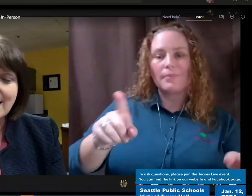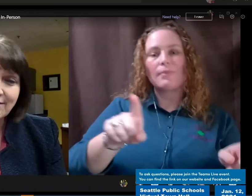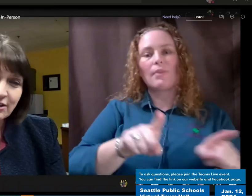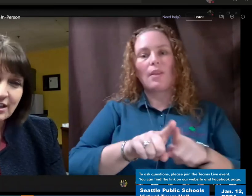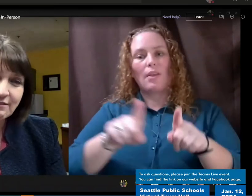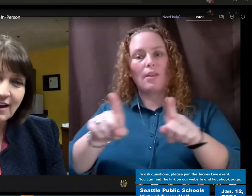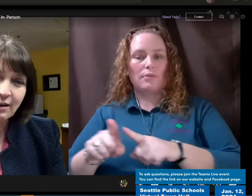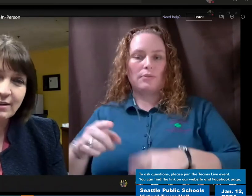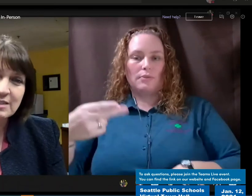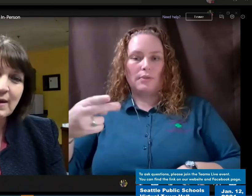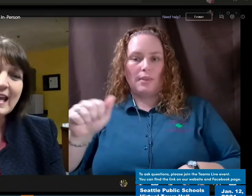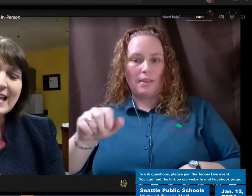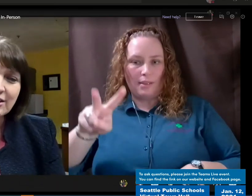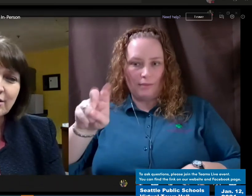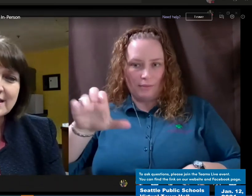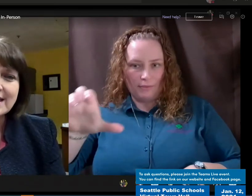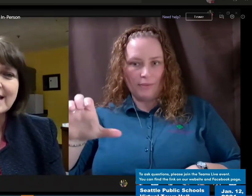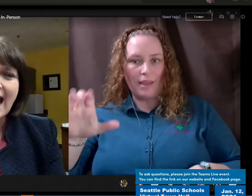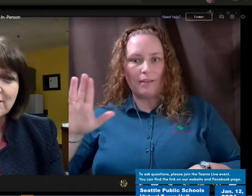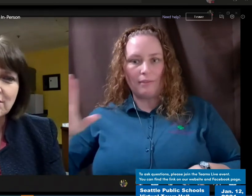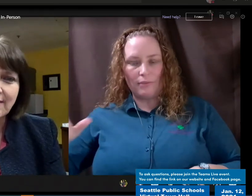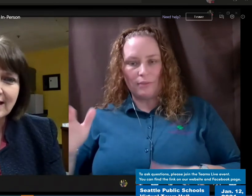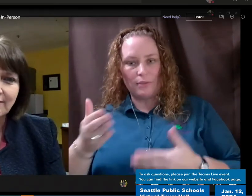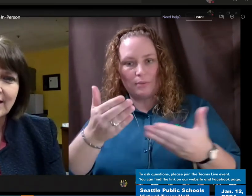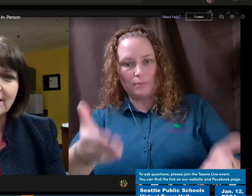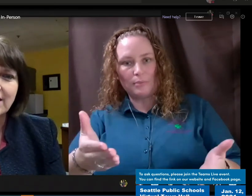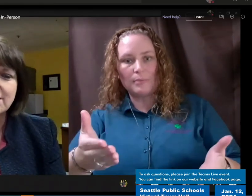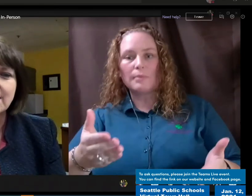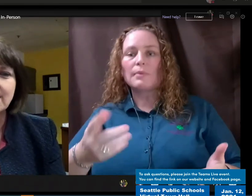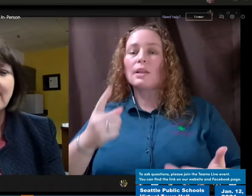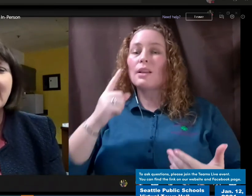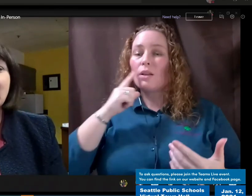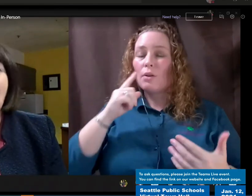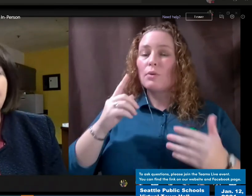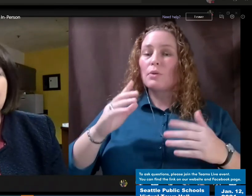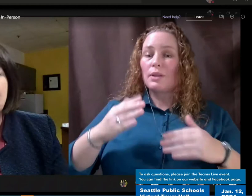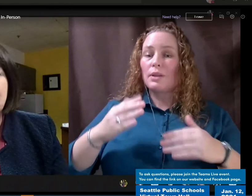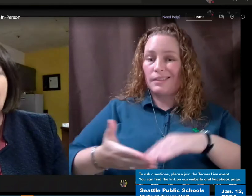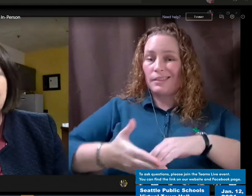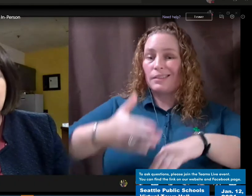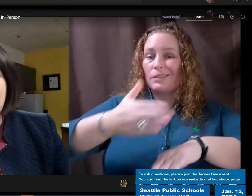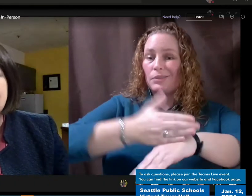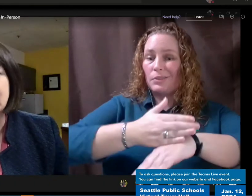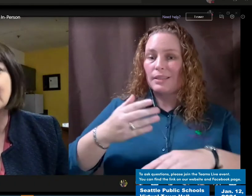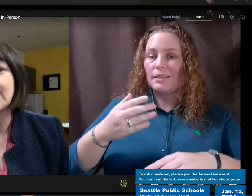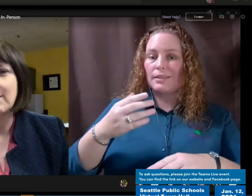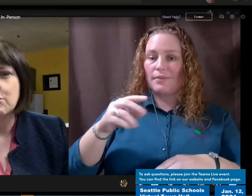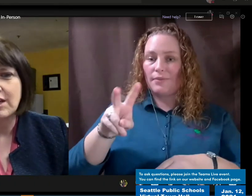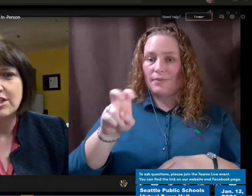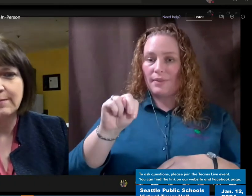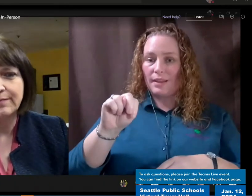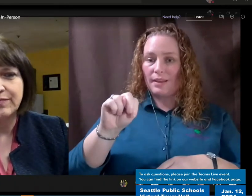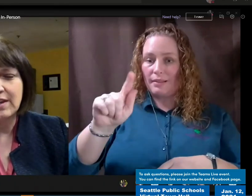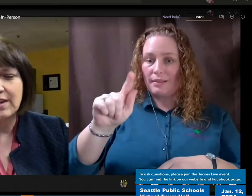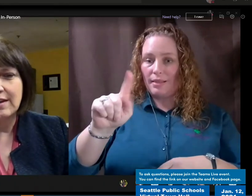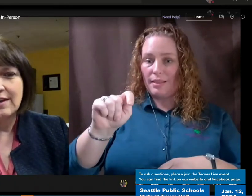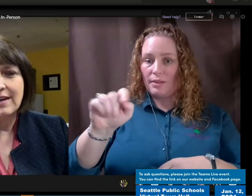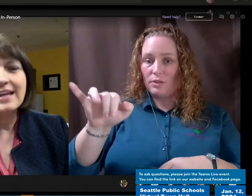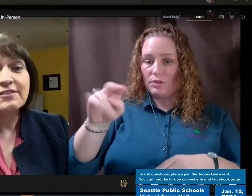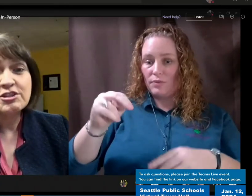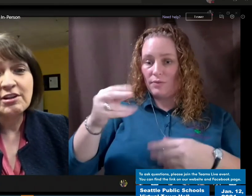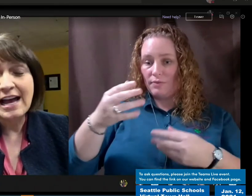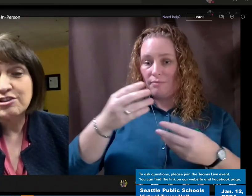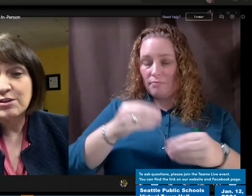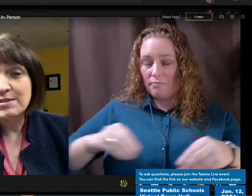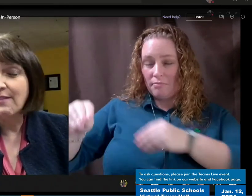safe learning environments by increasing natural ventilation and optimizing filtration.